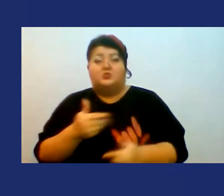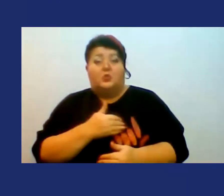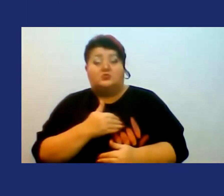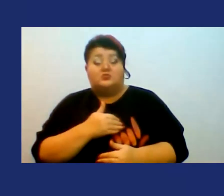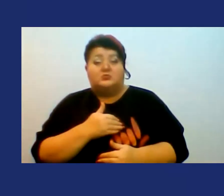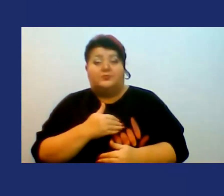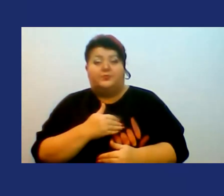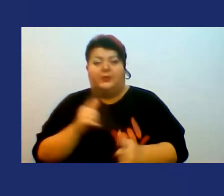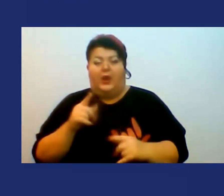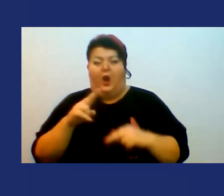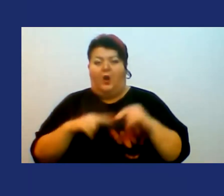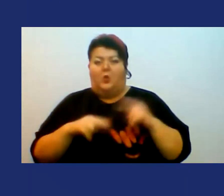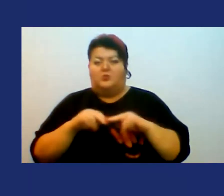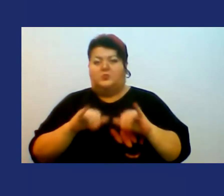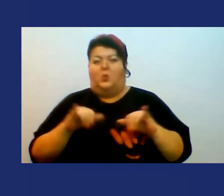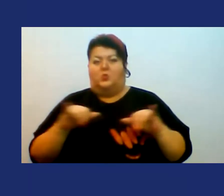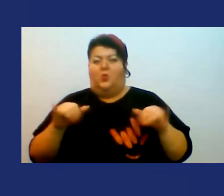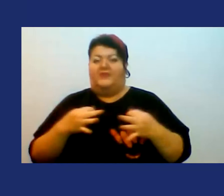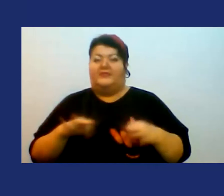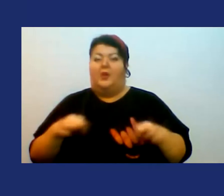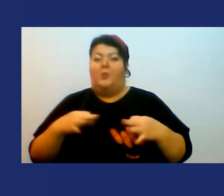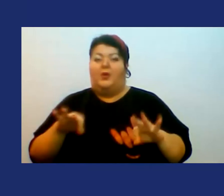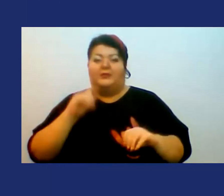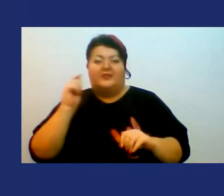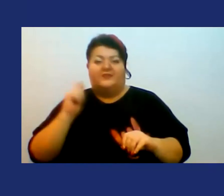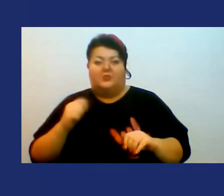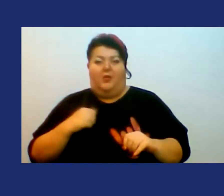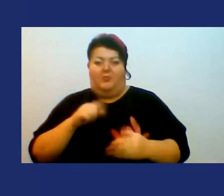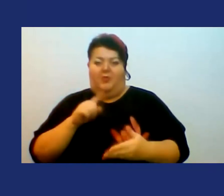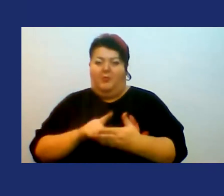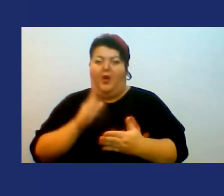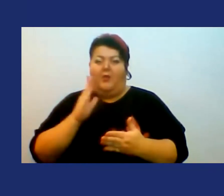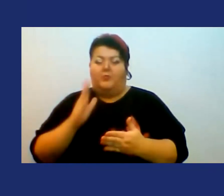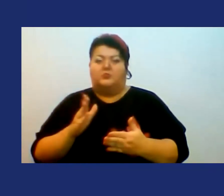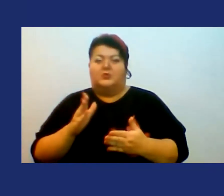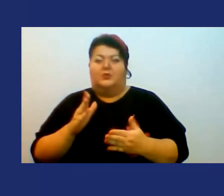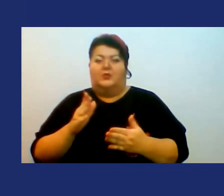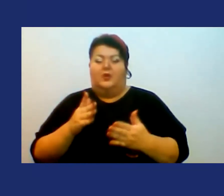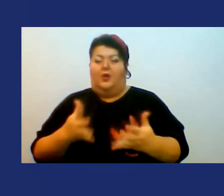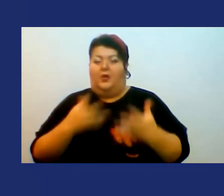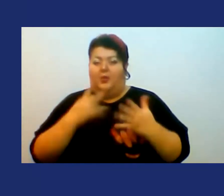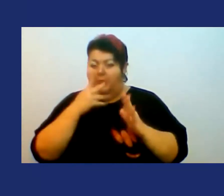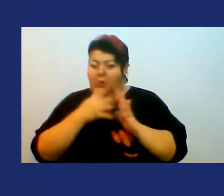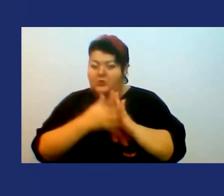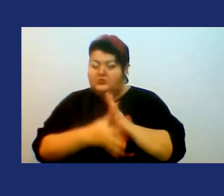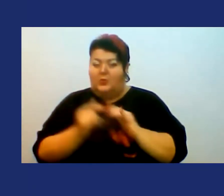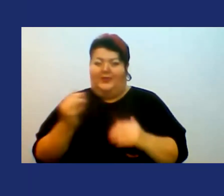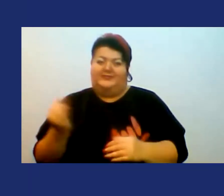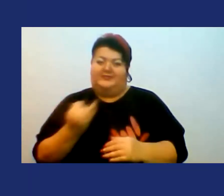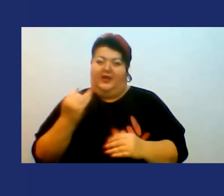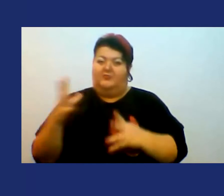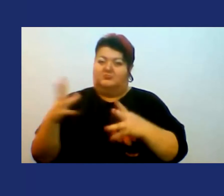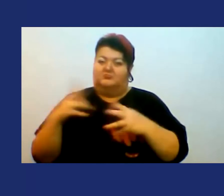important partner in energy sector, defense sector, or